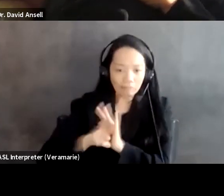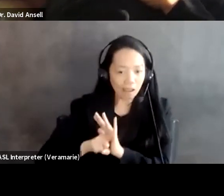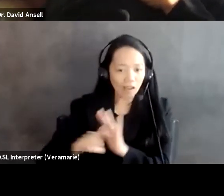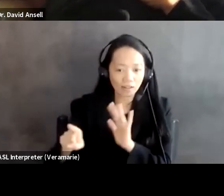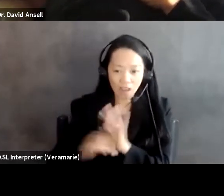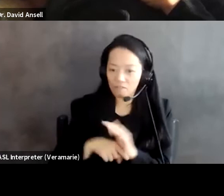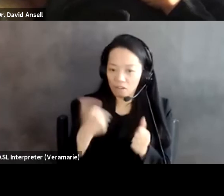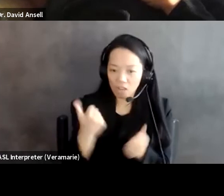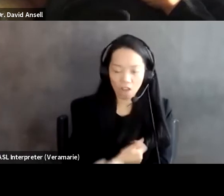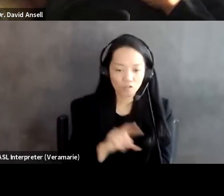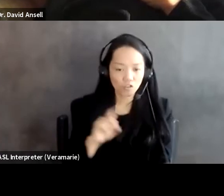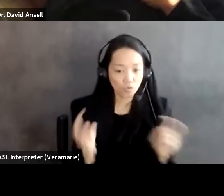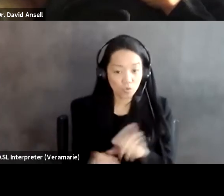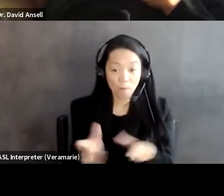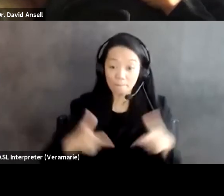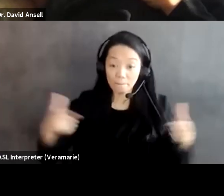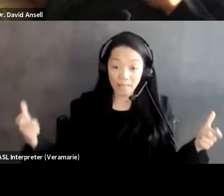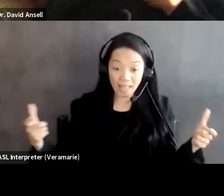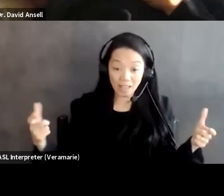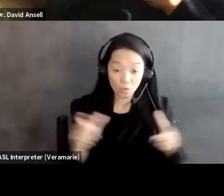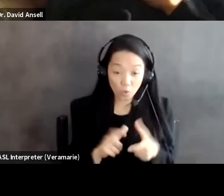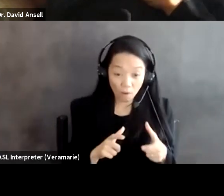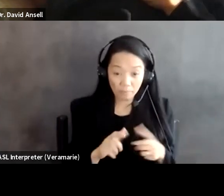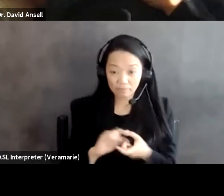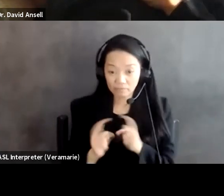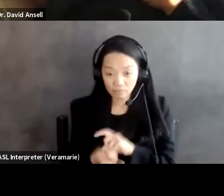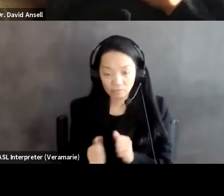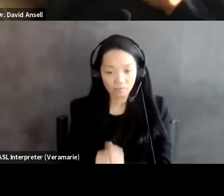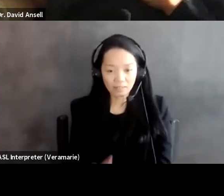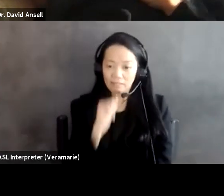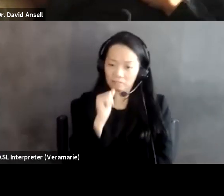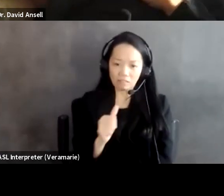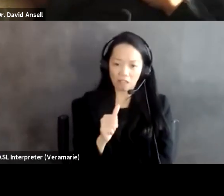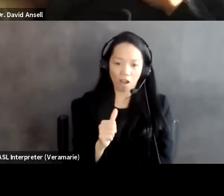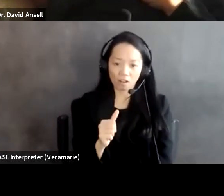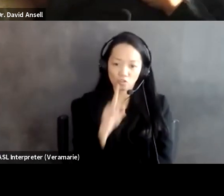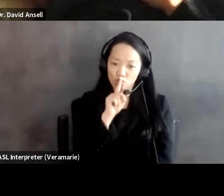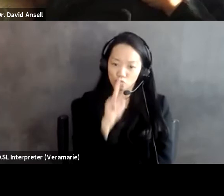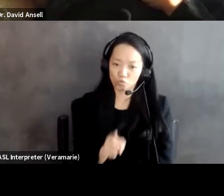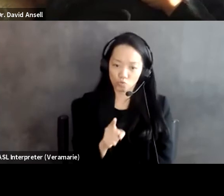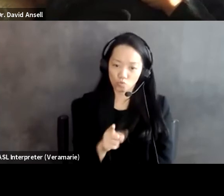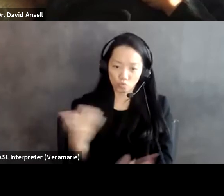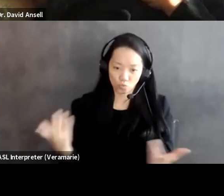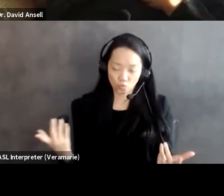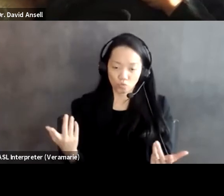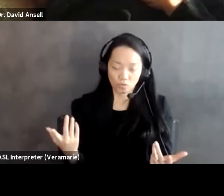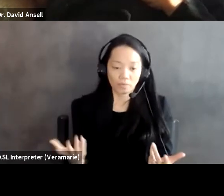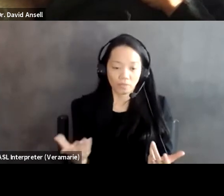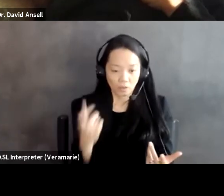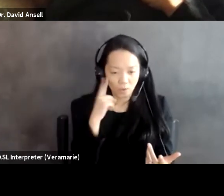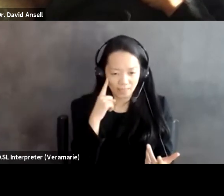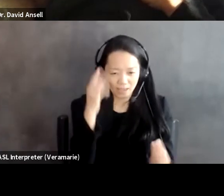reform, small or big, and that has not bore out. So I think we have to think about the